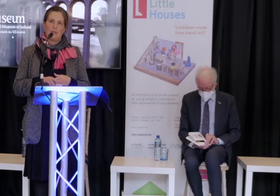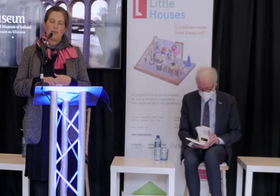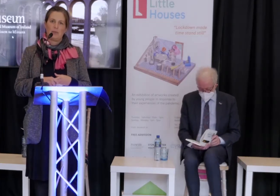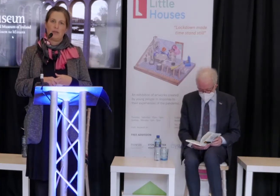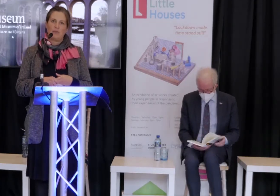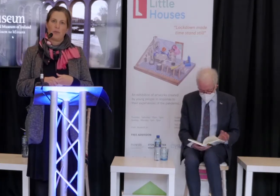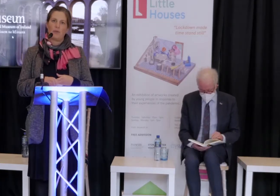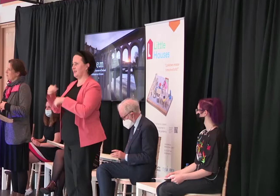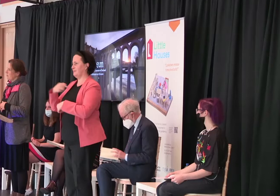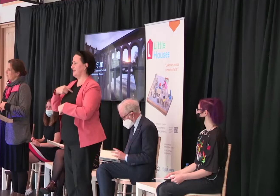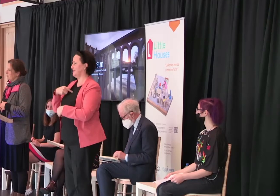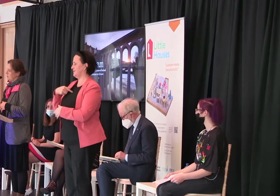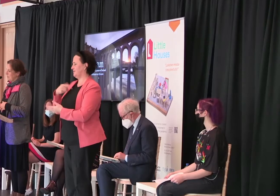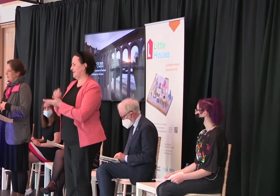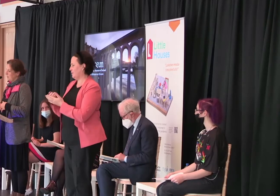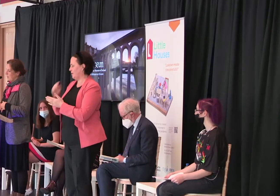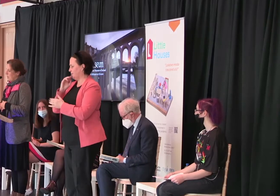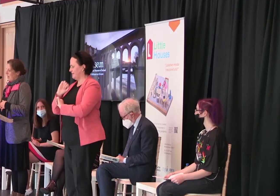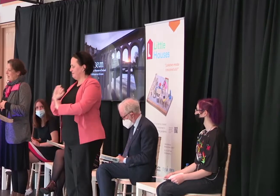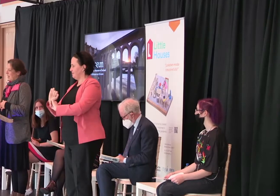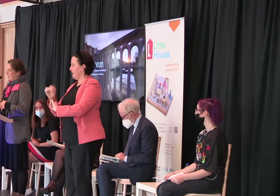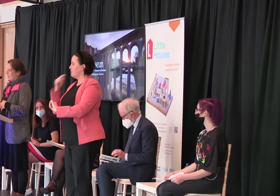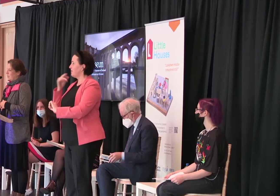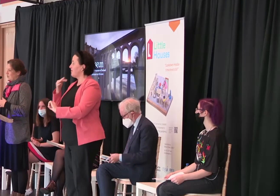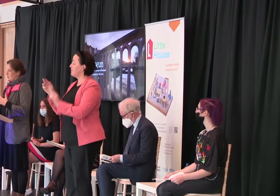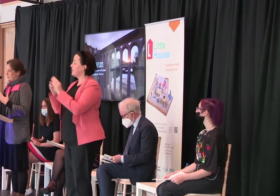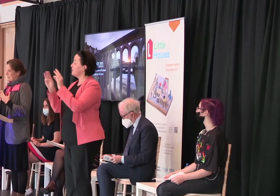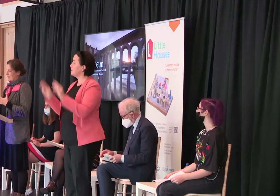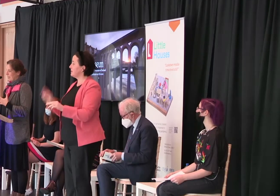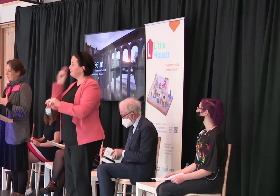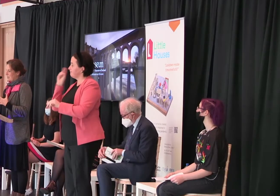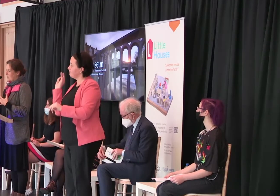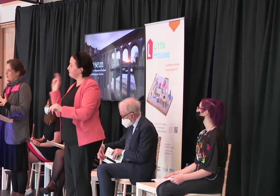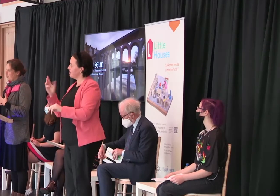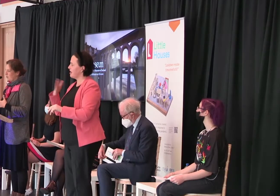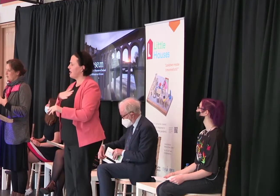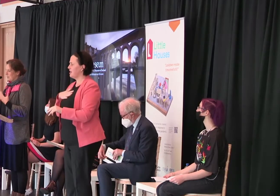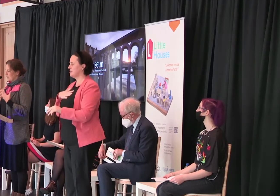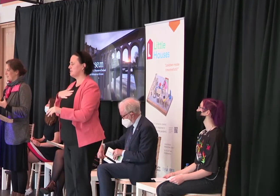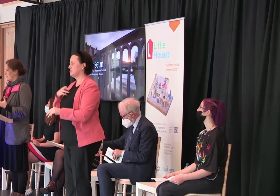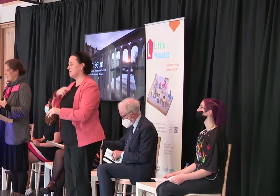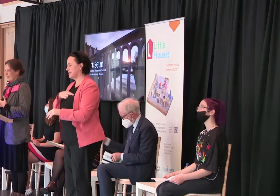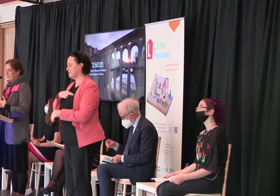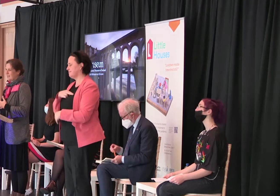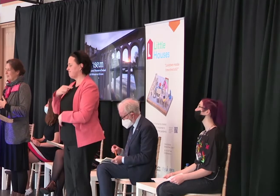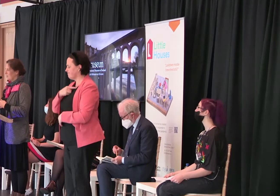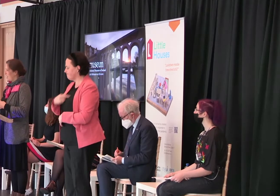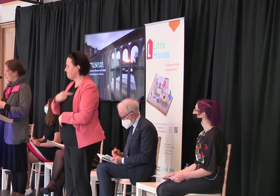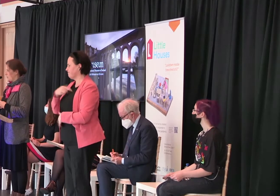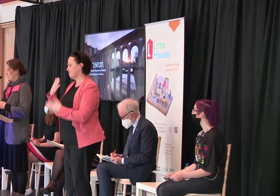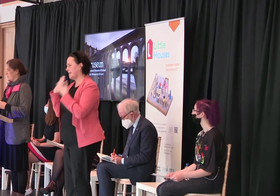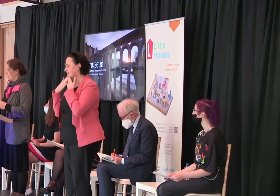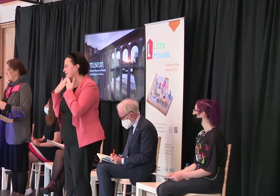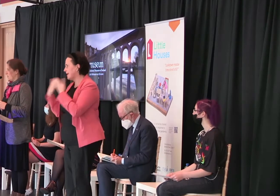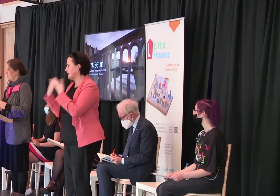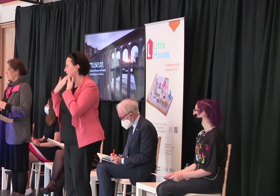than me, but from the point of view of the museum, I just want to extend a huge and sincere thanks to